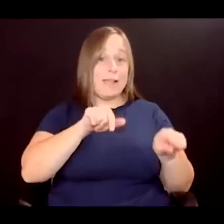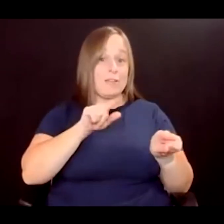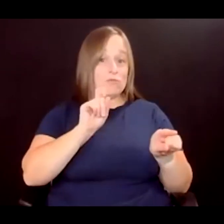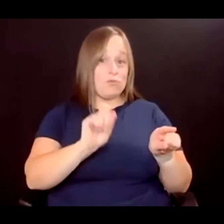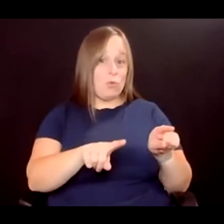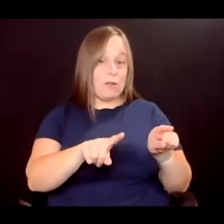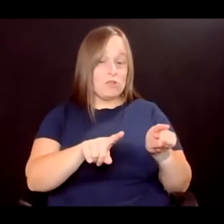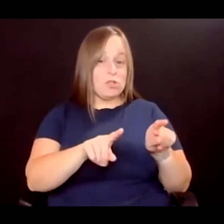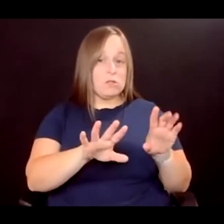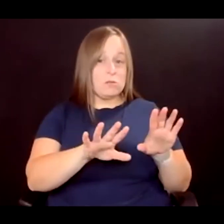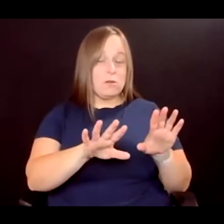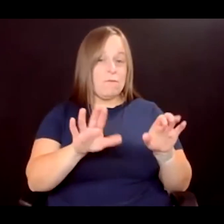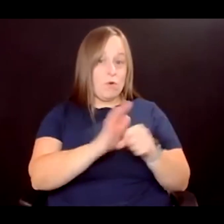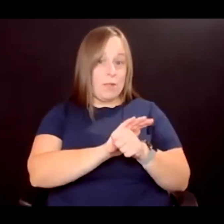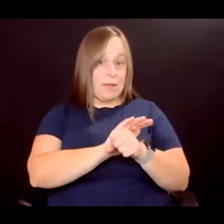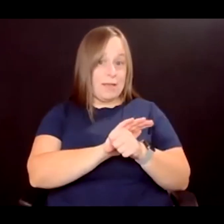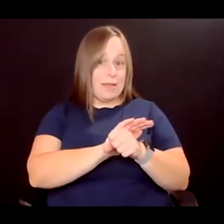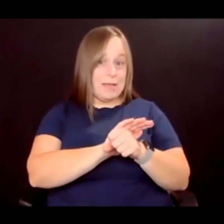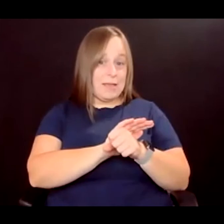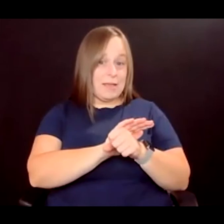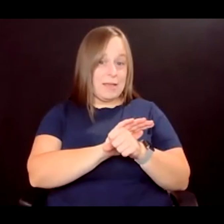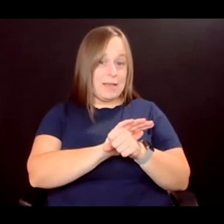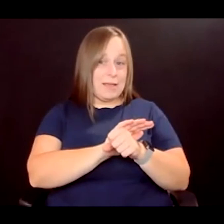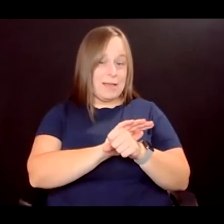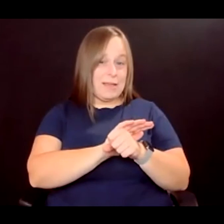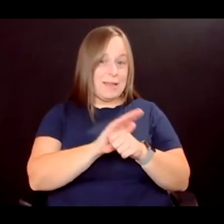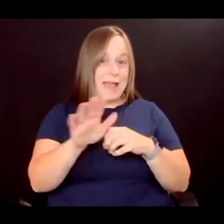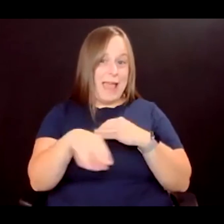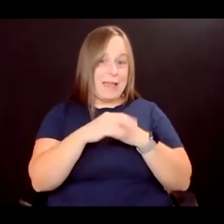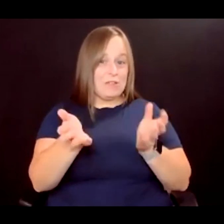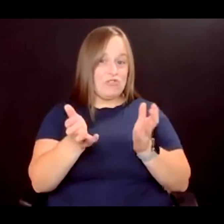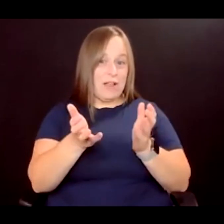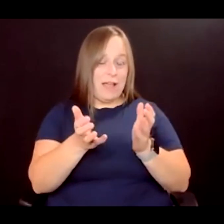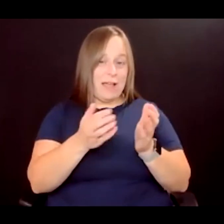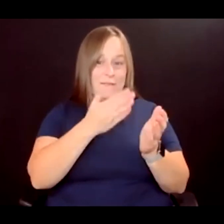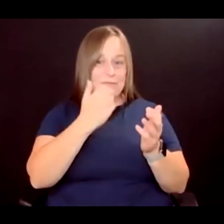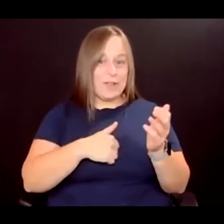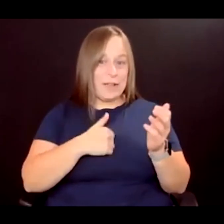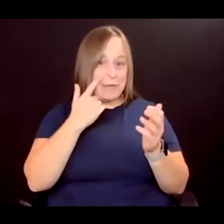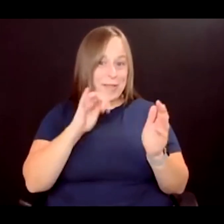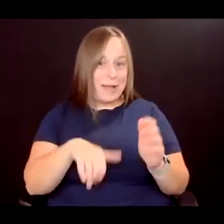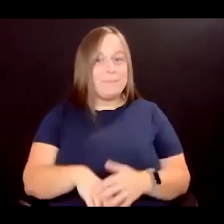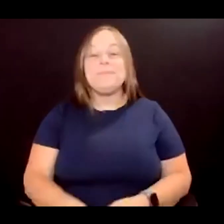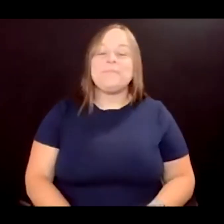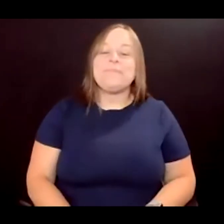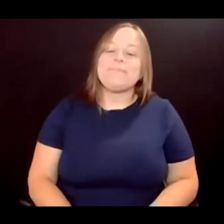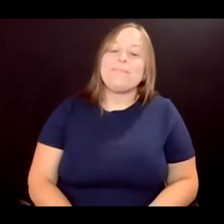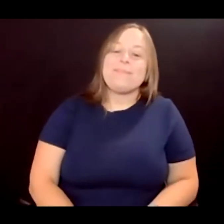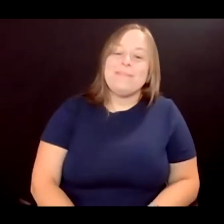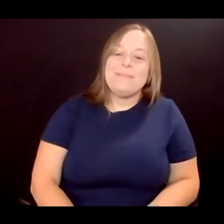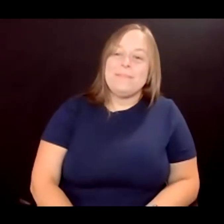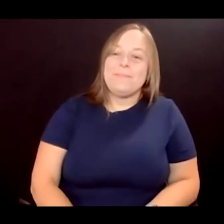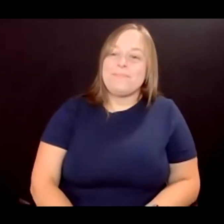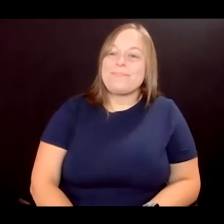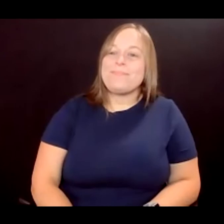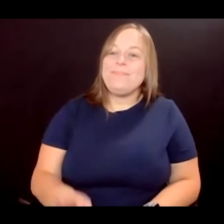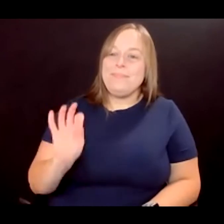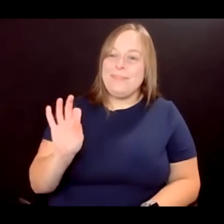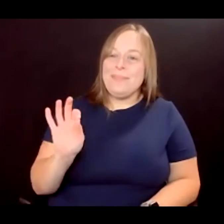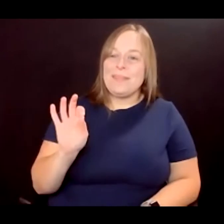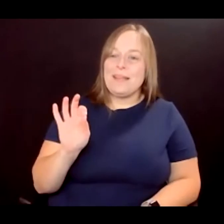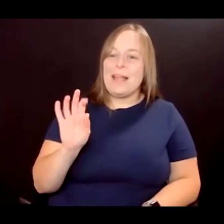C-Click-Fix program that the city runs, and that she didn't receive a response until 2